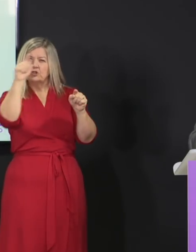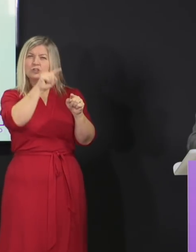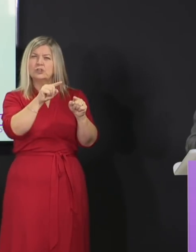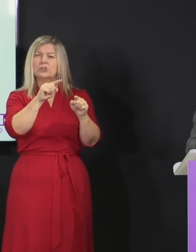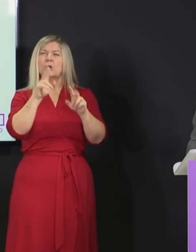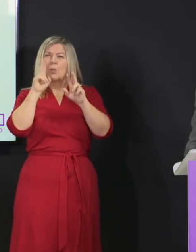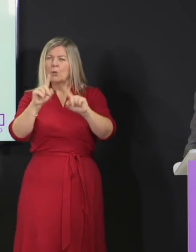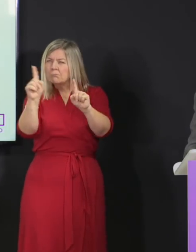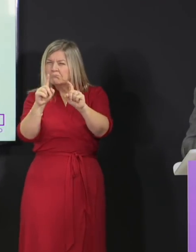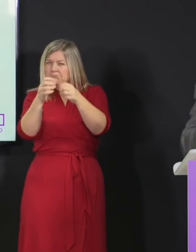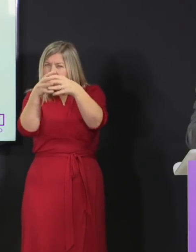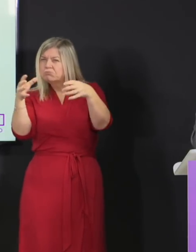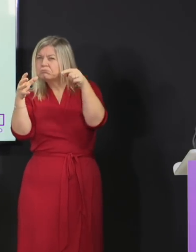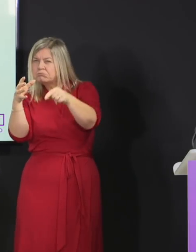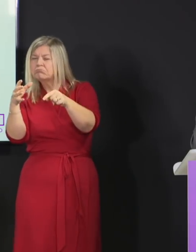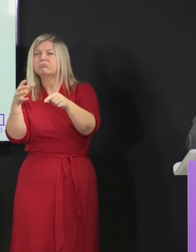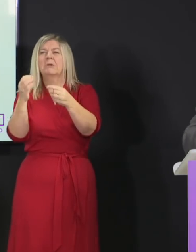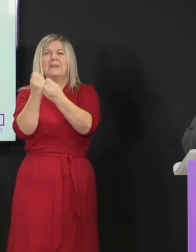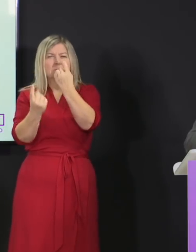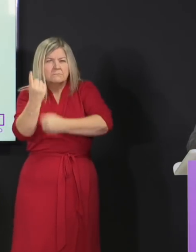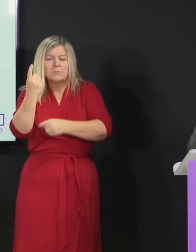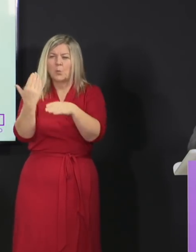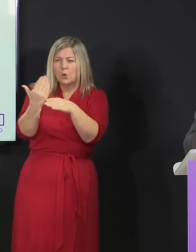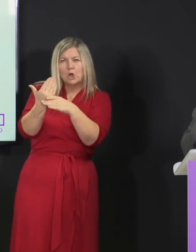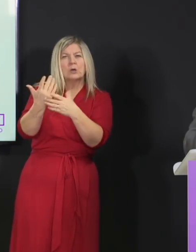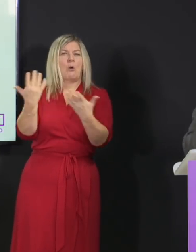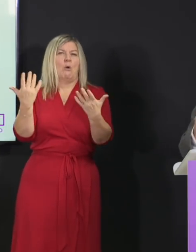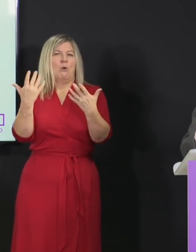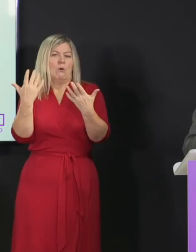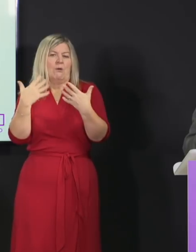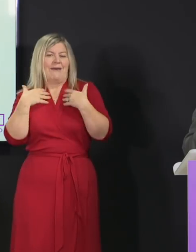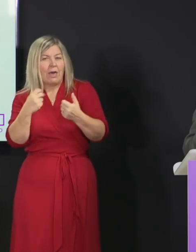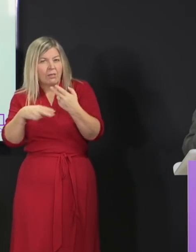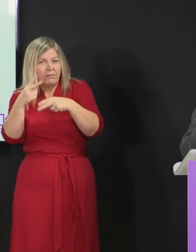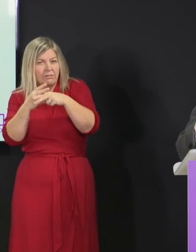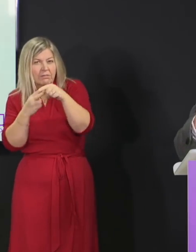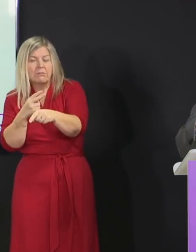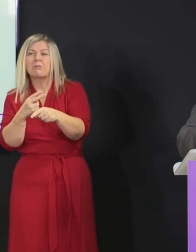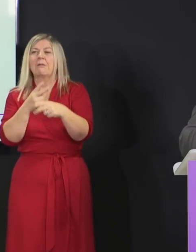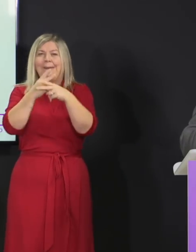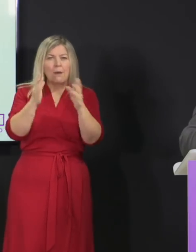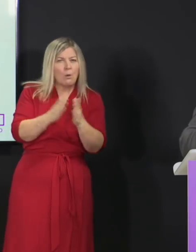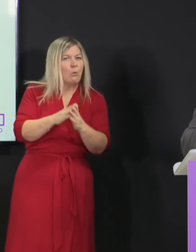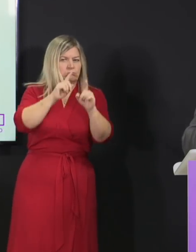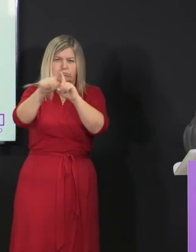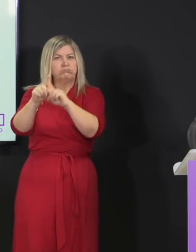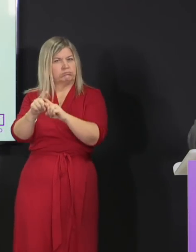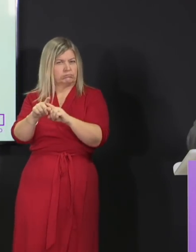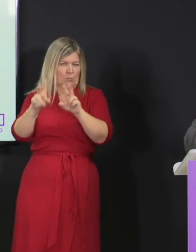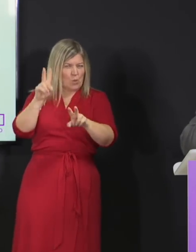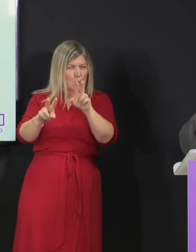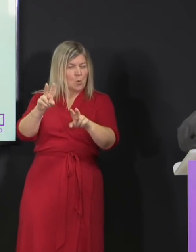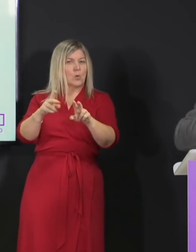discrete incidents, whether that be within workplace settings, within care home settings, or within any of these institutions where you might find